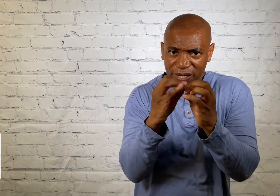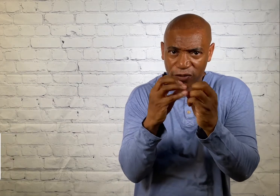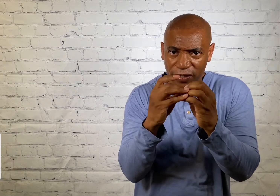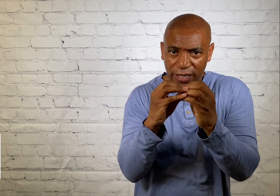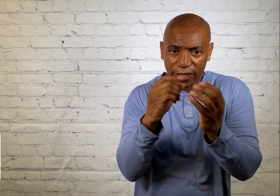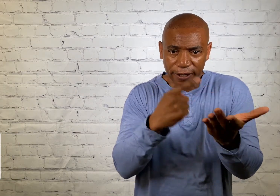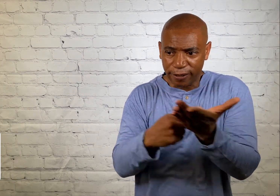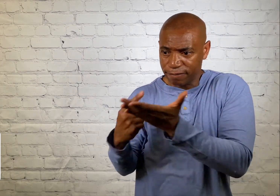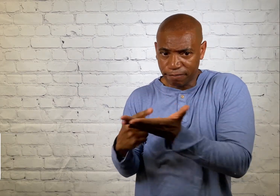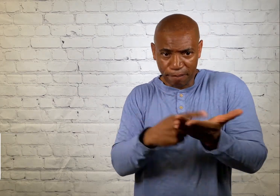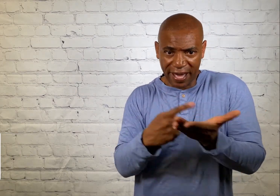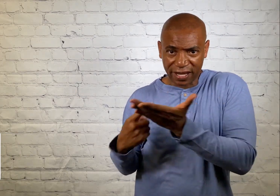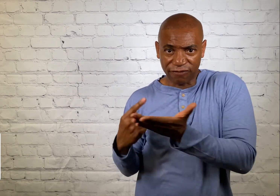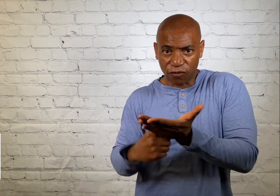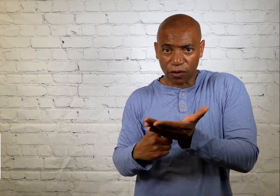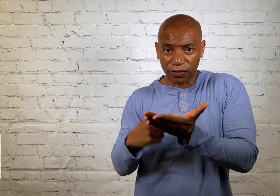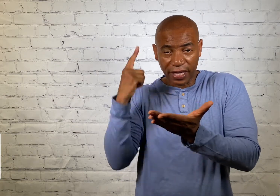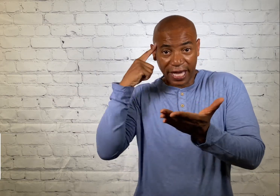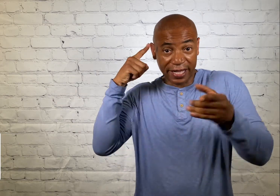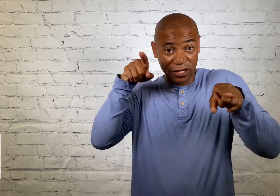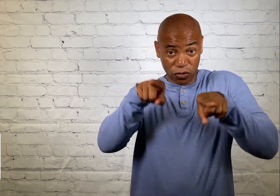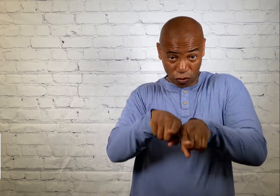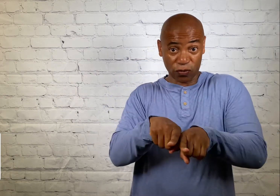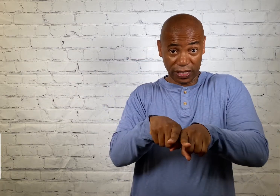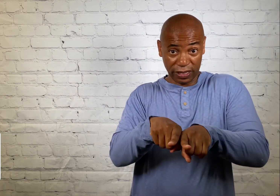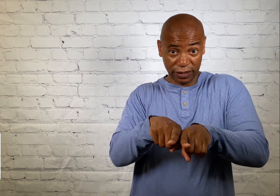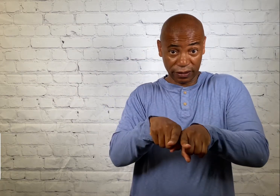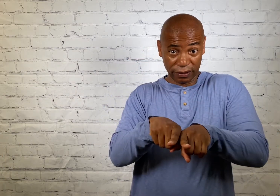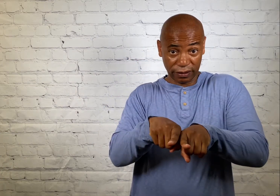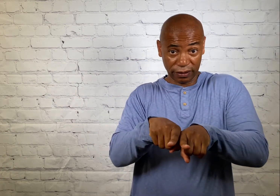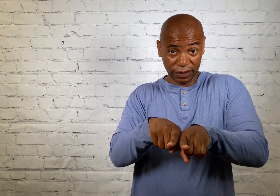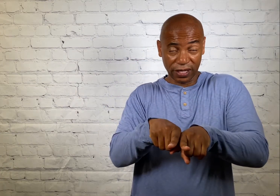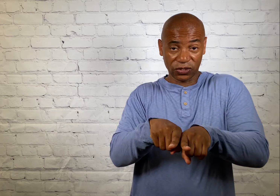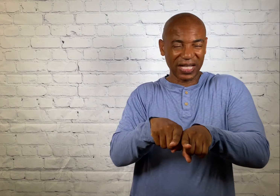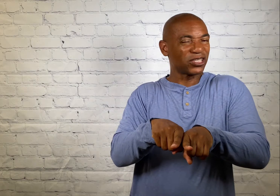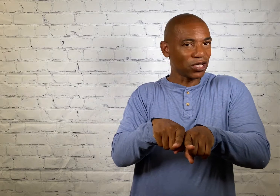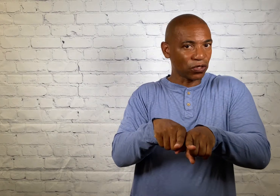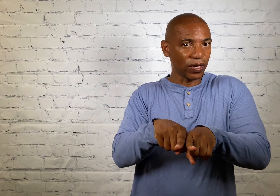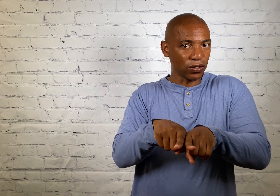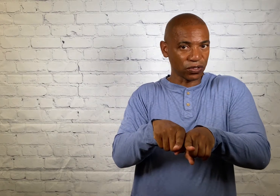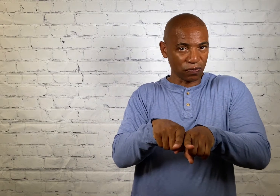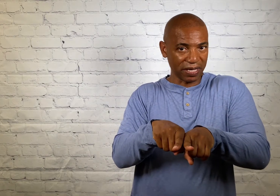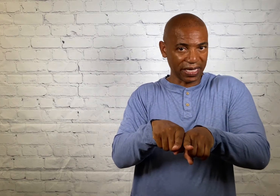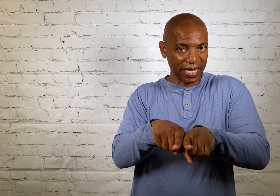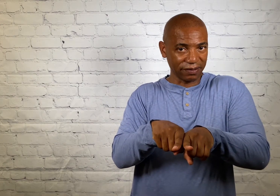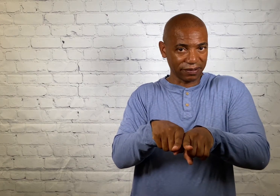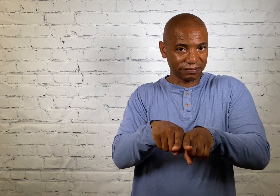bickering back and forth, and then you agree. So that's another way you can do mitigate.